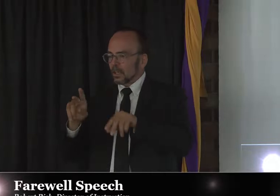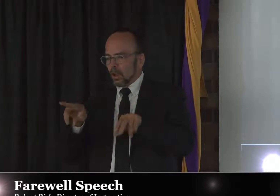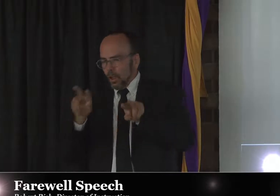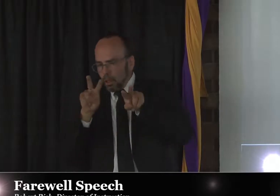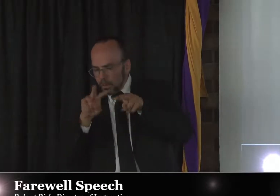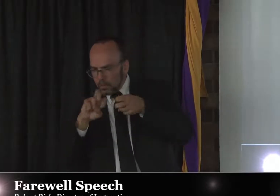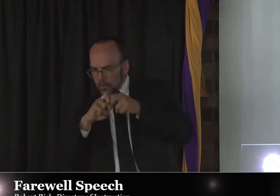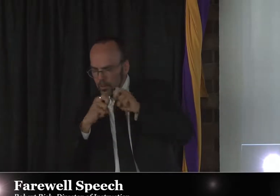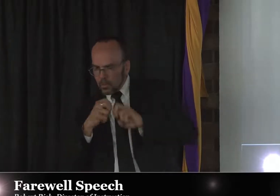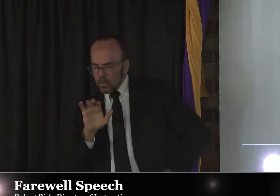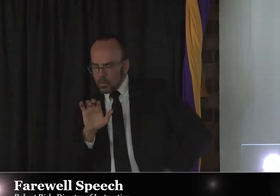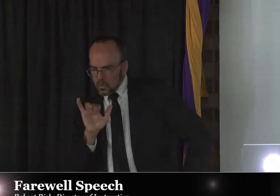an opportunity,